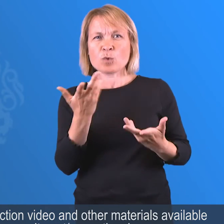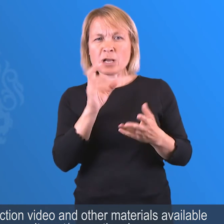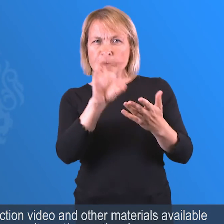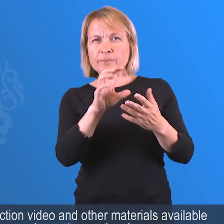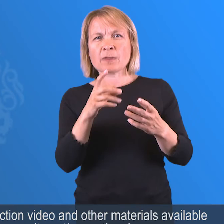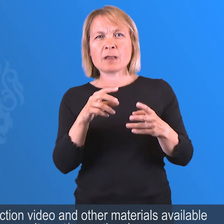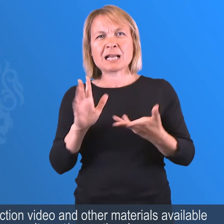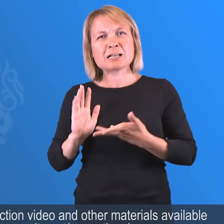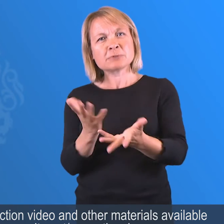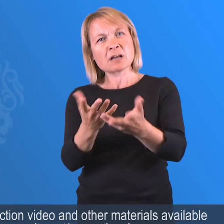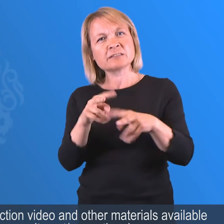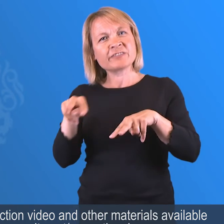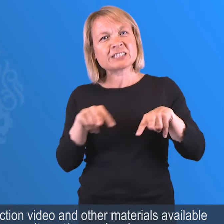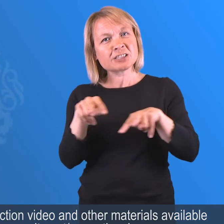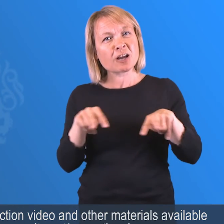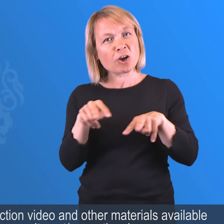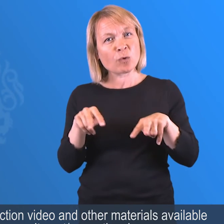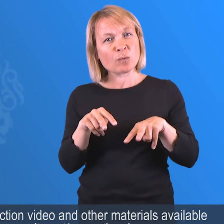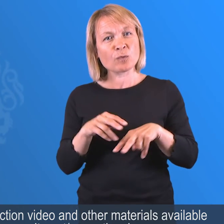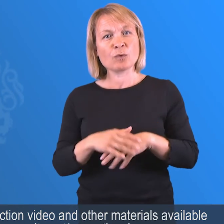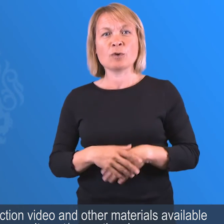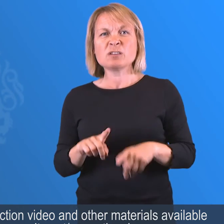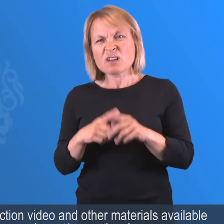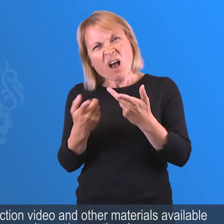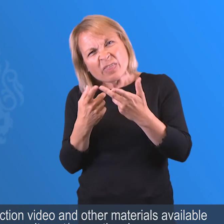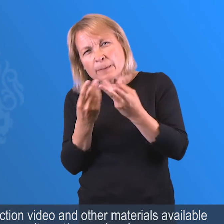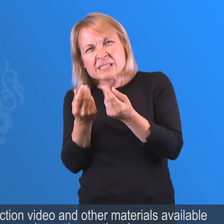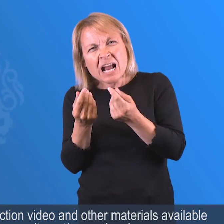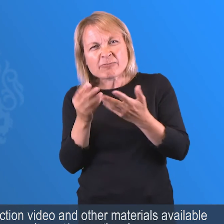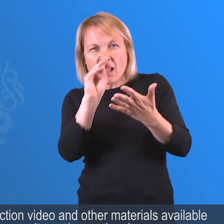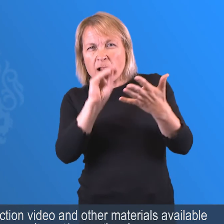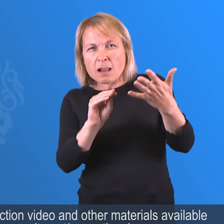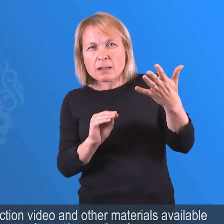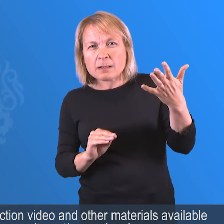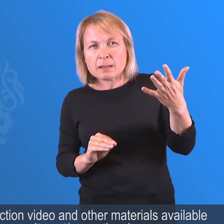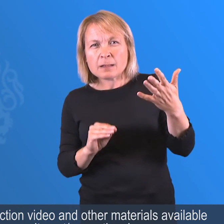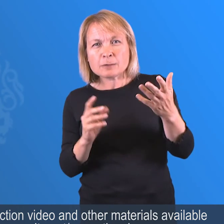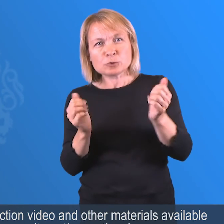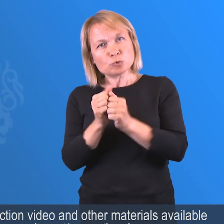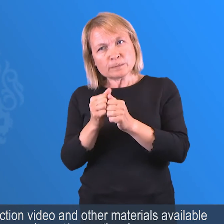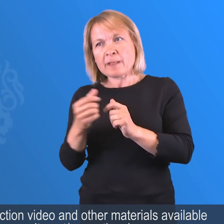induction video and other materials available for the recruitment and promotional process.